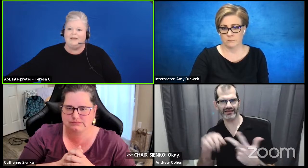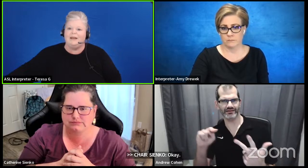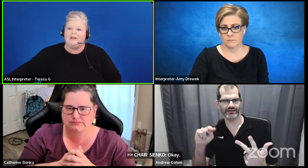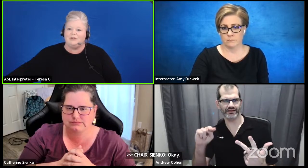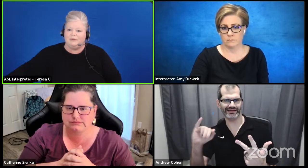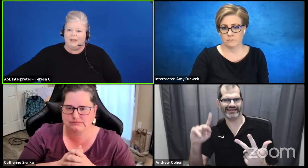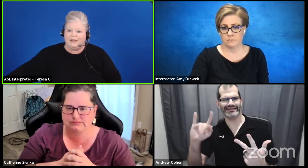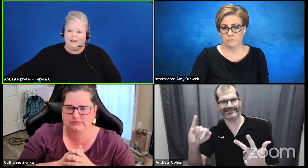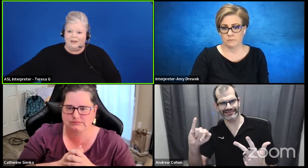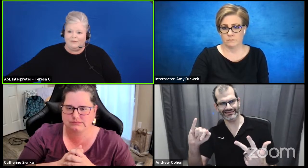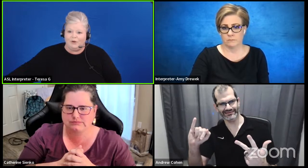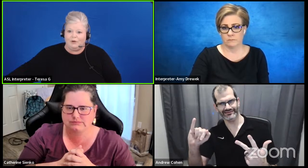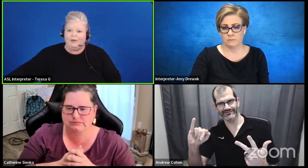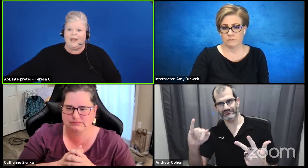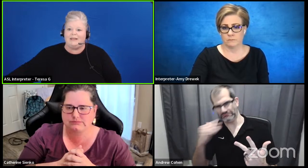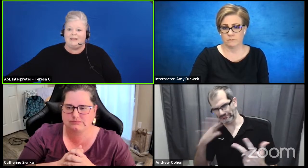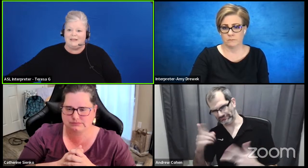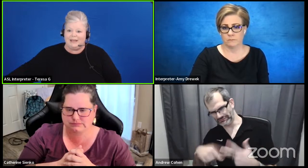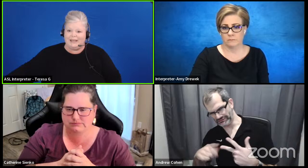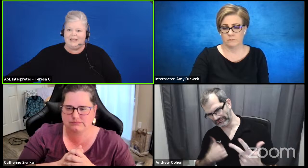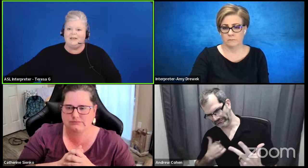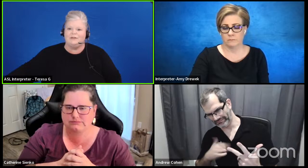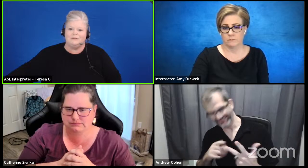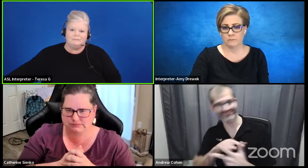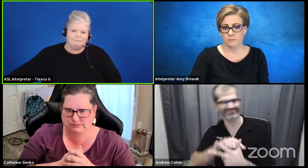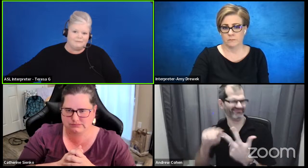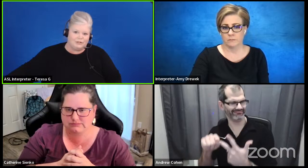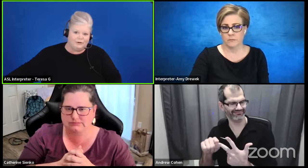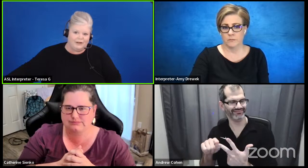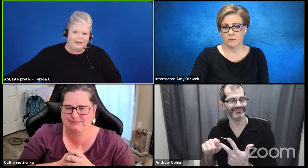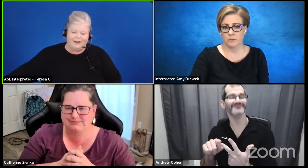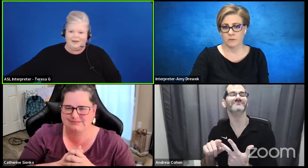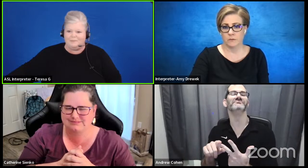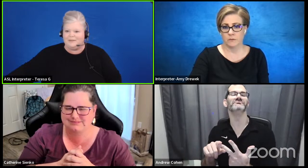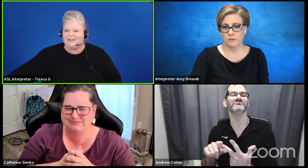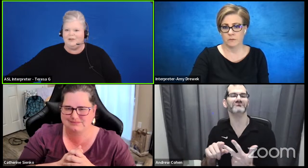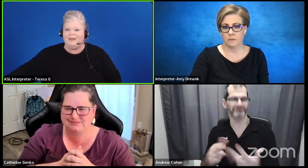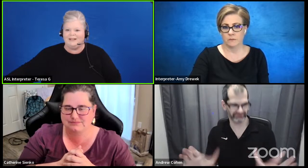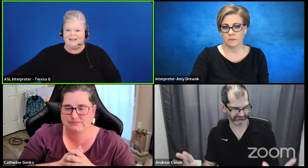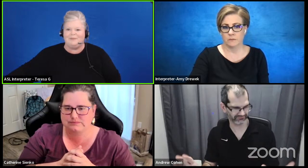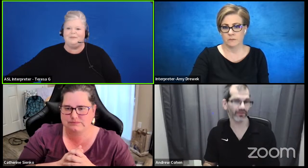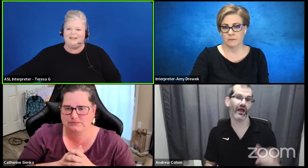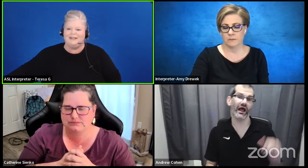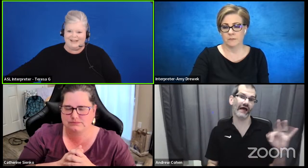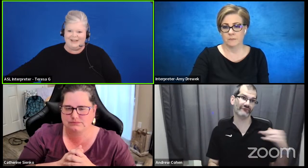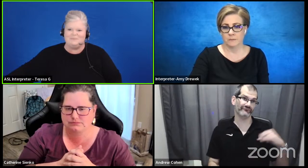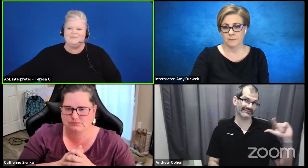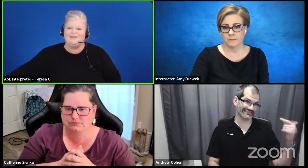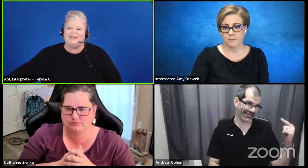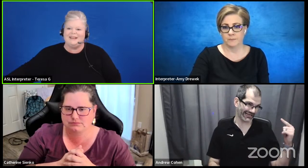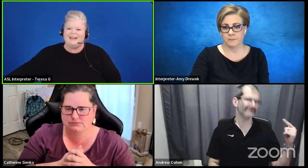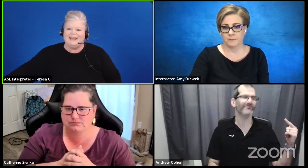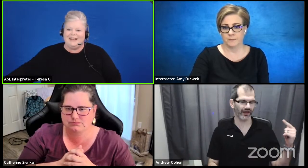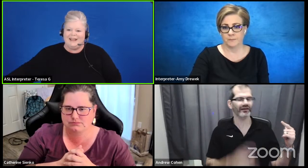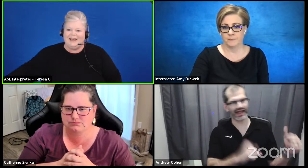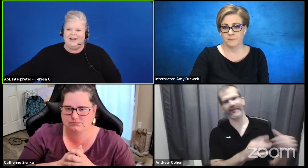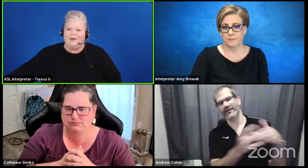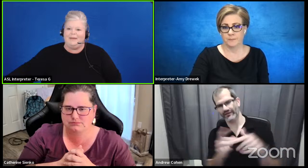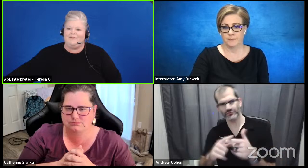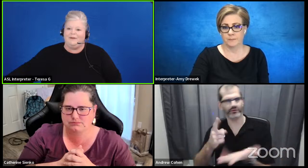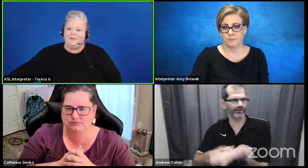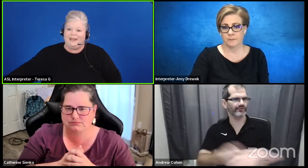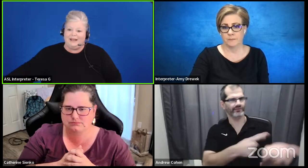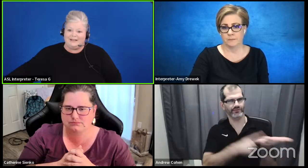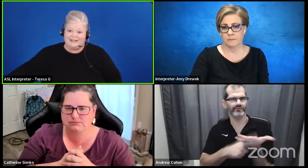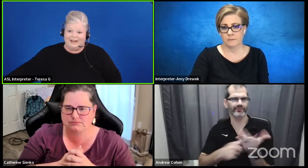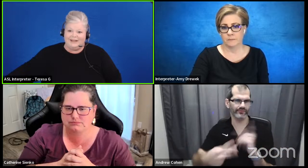Green, Suke Kneifel, and Nikki. Sorry, I'm missing your last name, but Nikki.